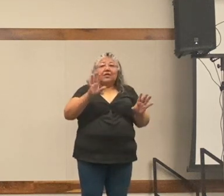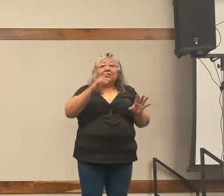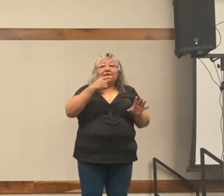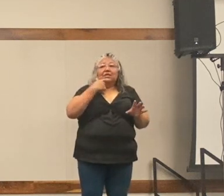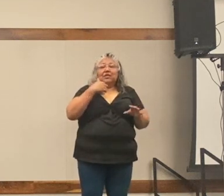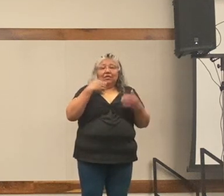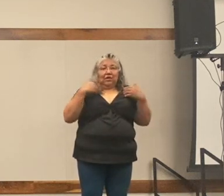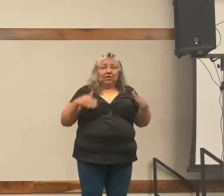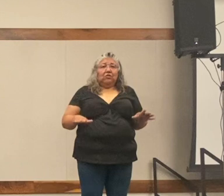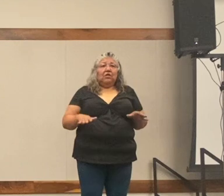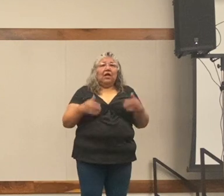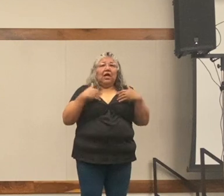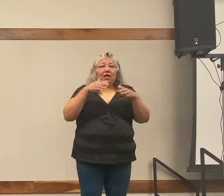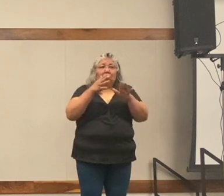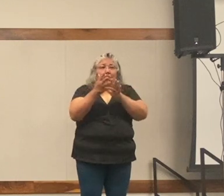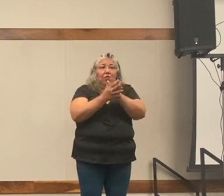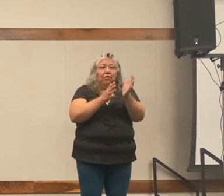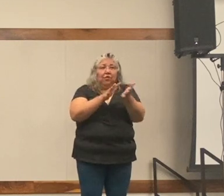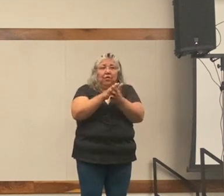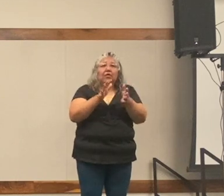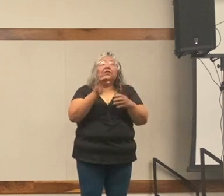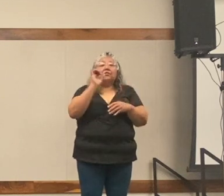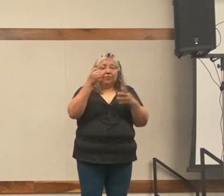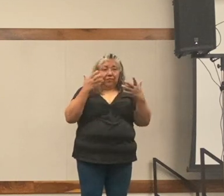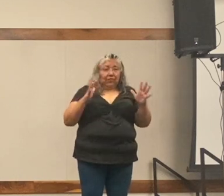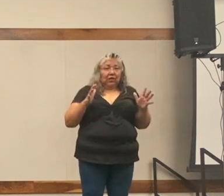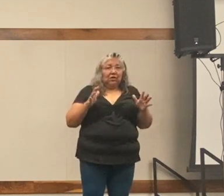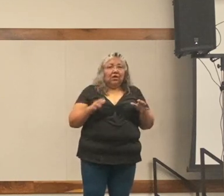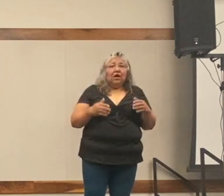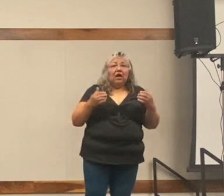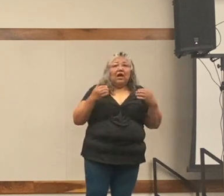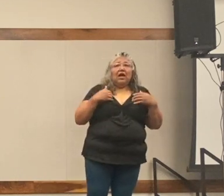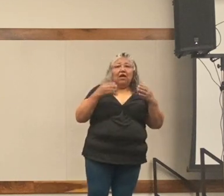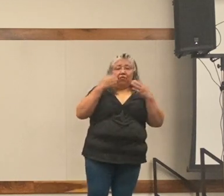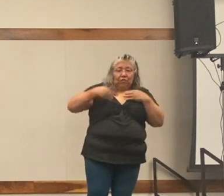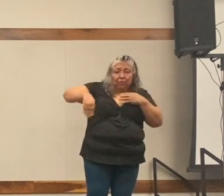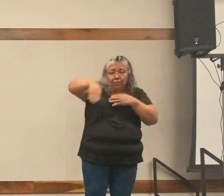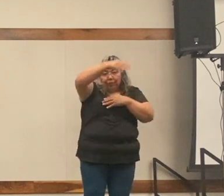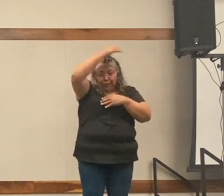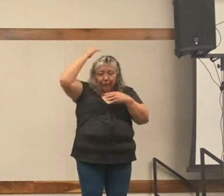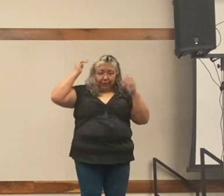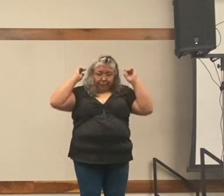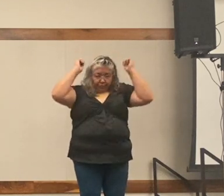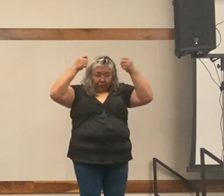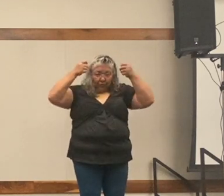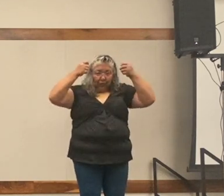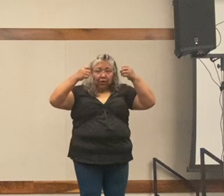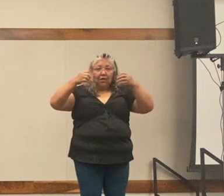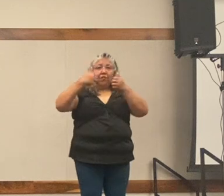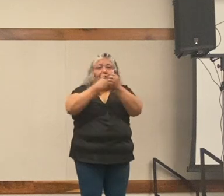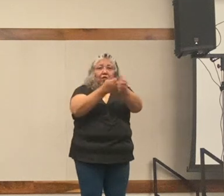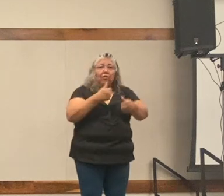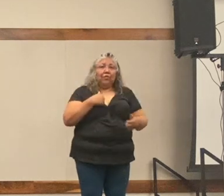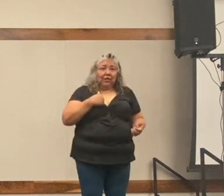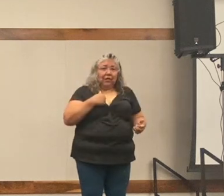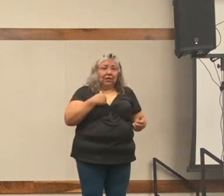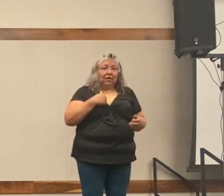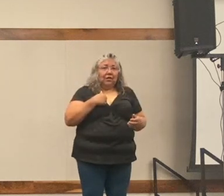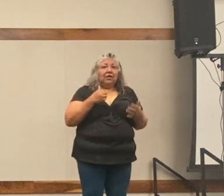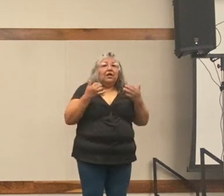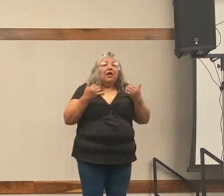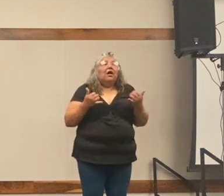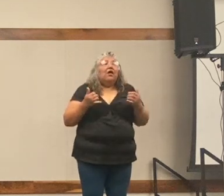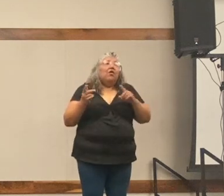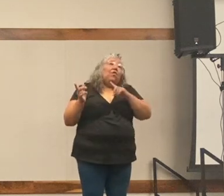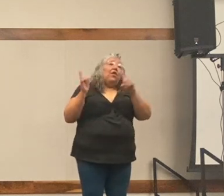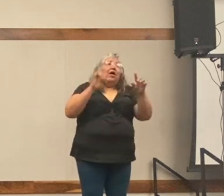him, "and put on your sandals." And he did. "Wrap your cloak around you," he told him, "and follow me." So he went out